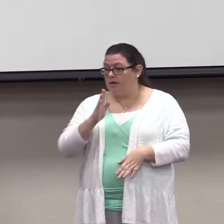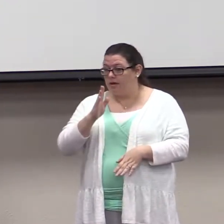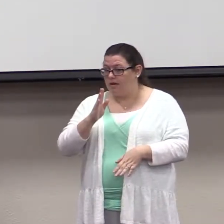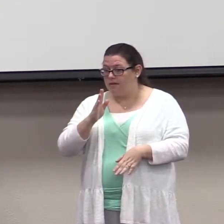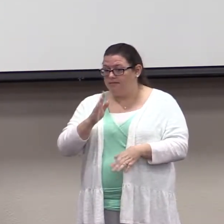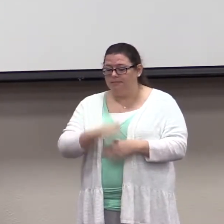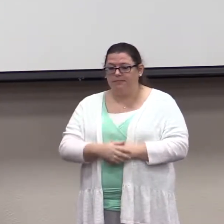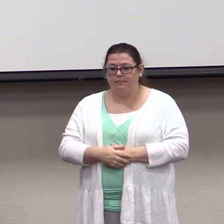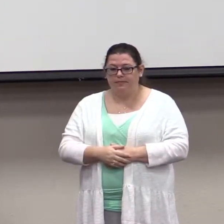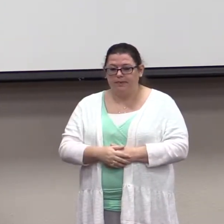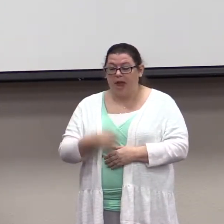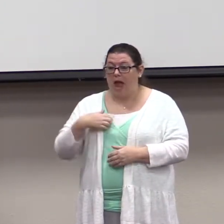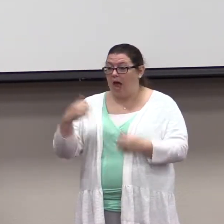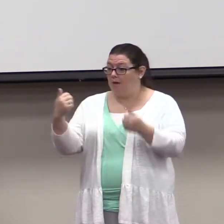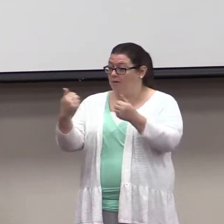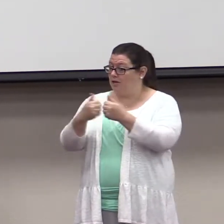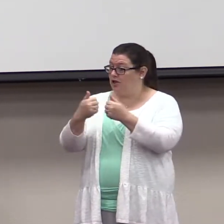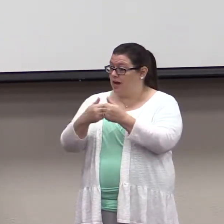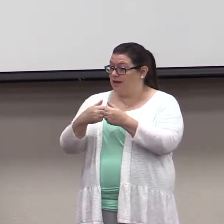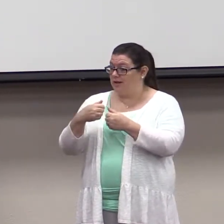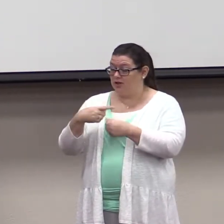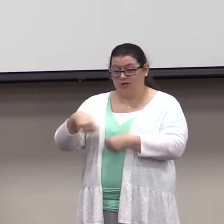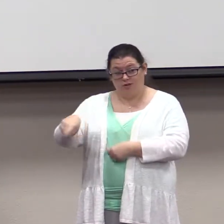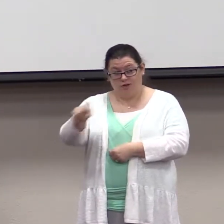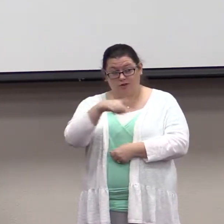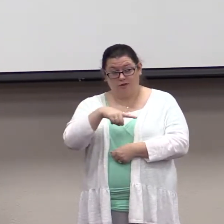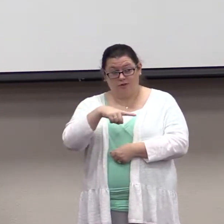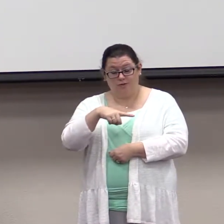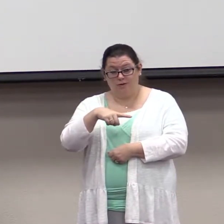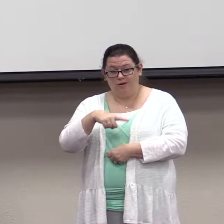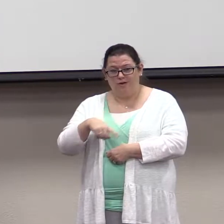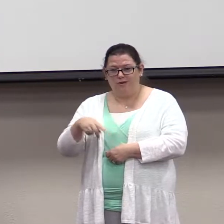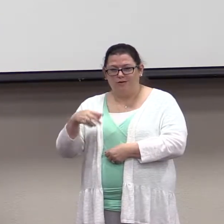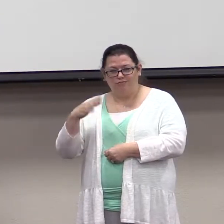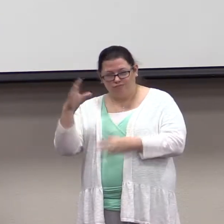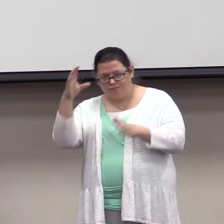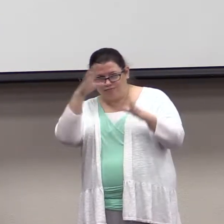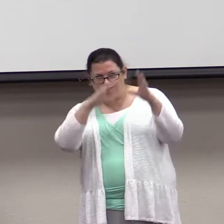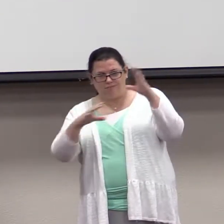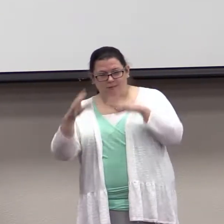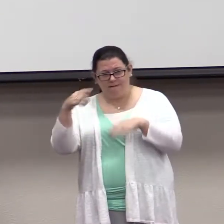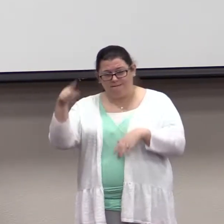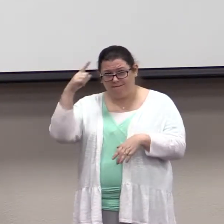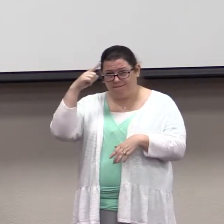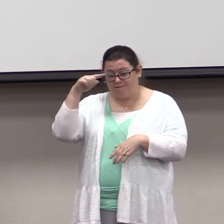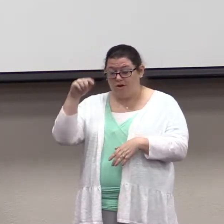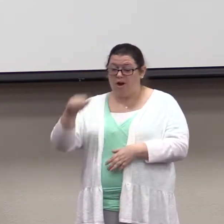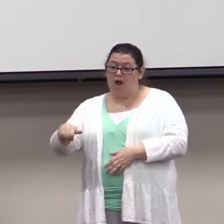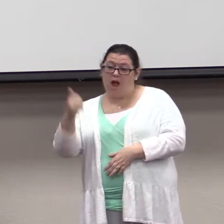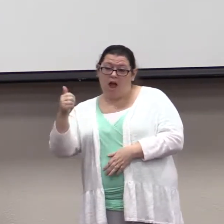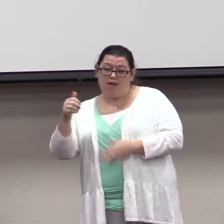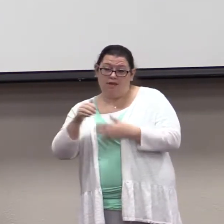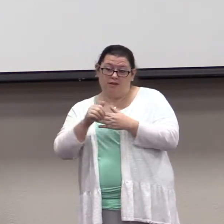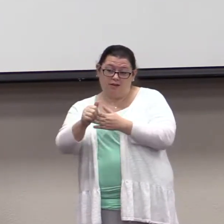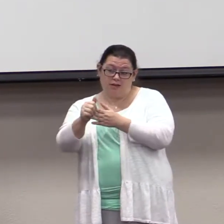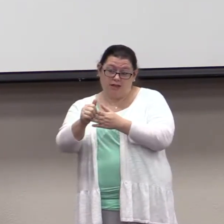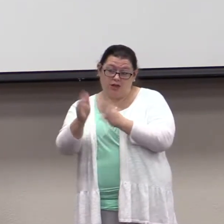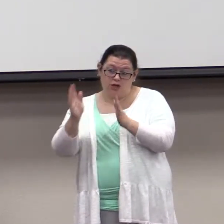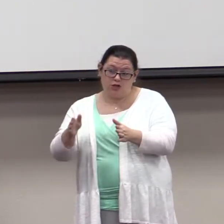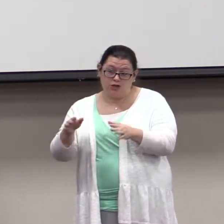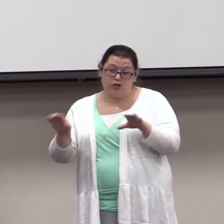I will challenge you, as we go through this series, to keep a lookout for how some of these other leaders that we're going to be covering may do this same